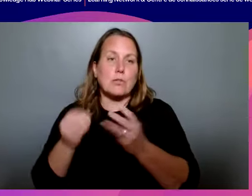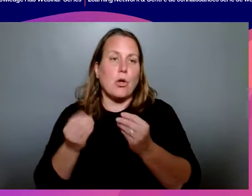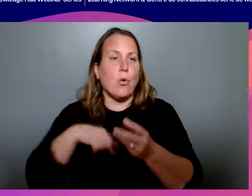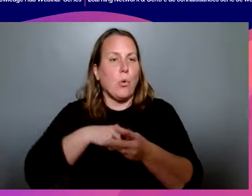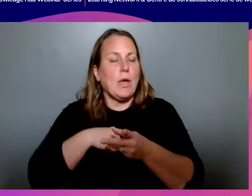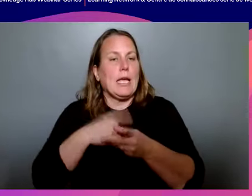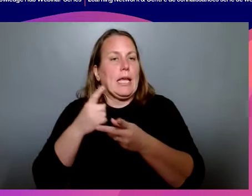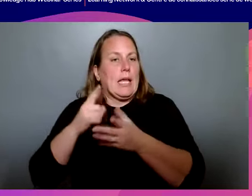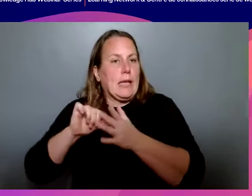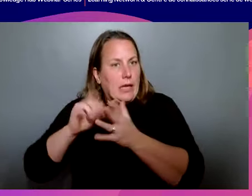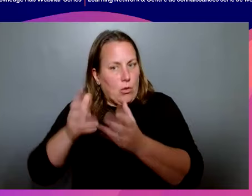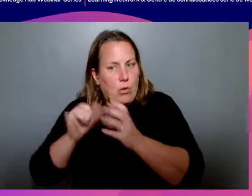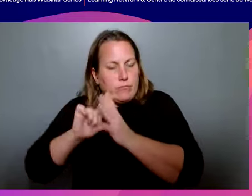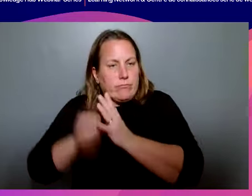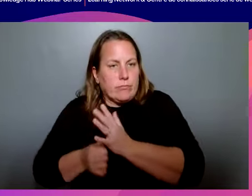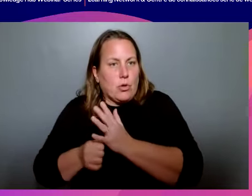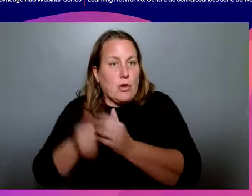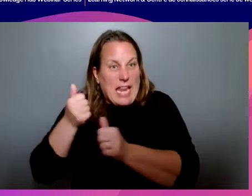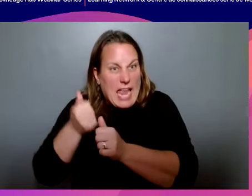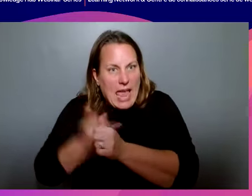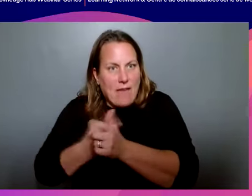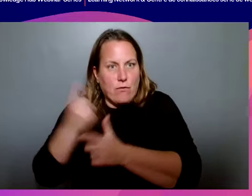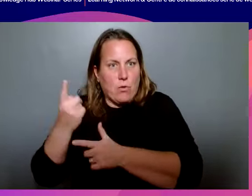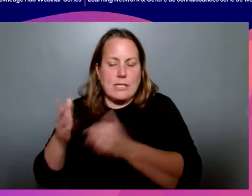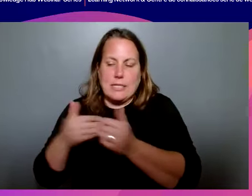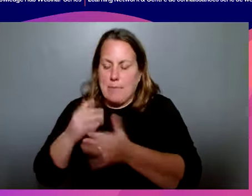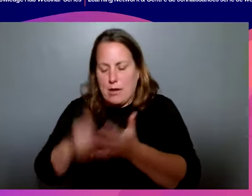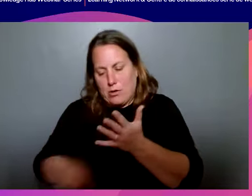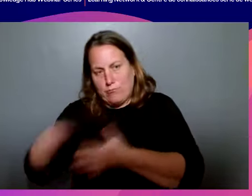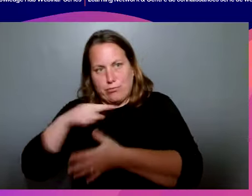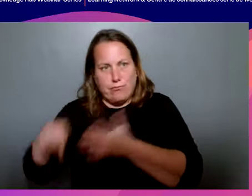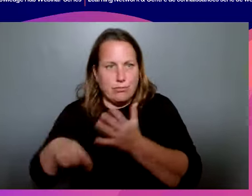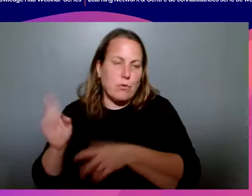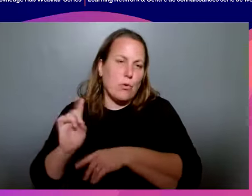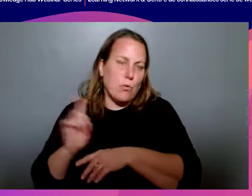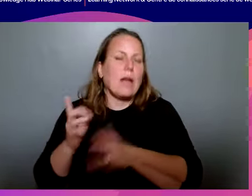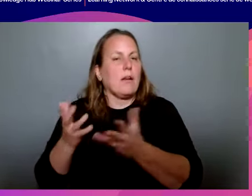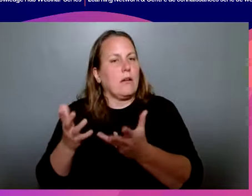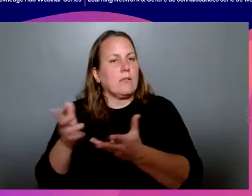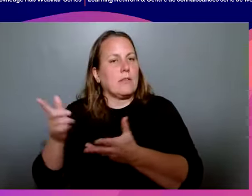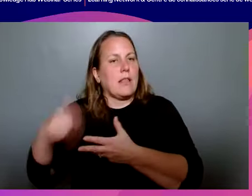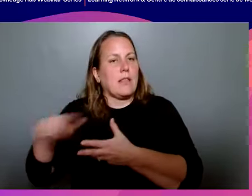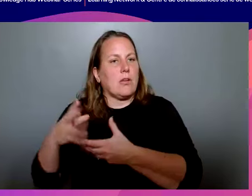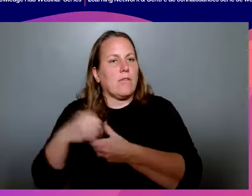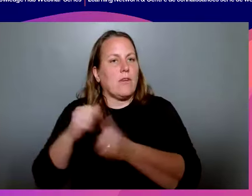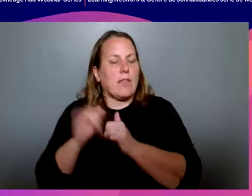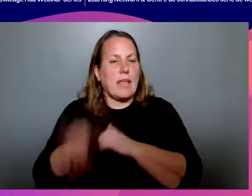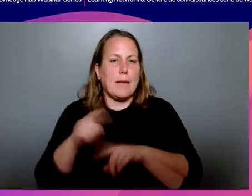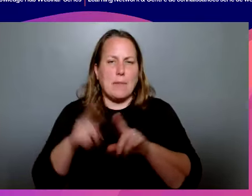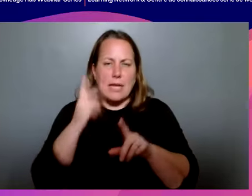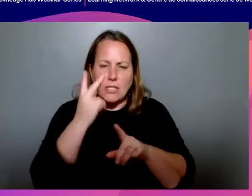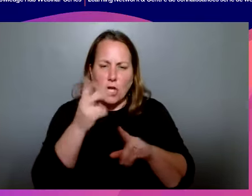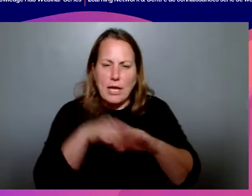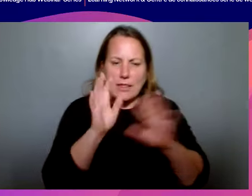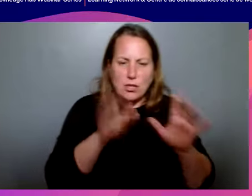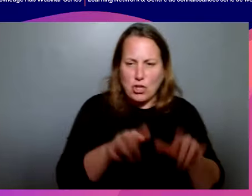everyone is on the same page. I want to add another point because I just saw something in the chat about there being so much misinformation online,